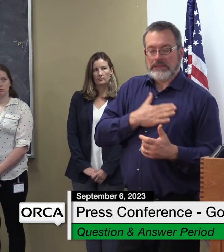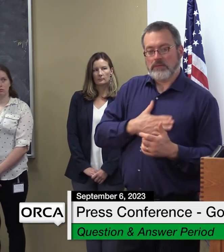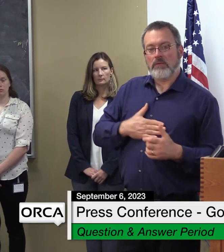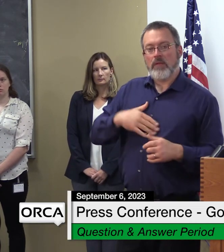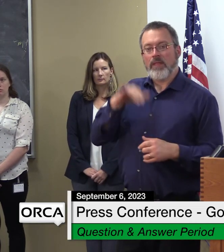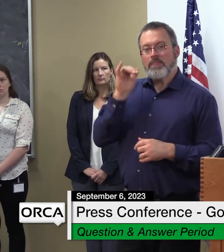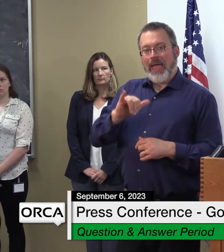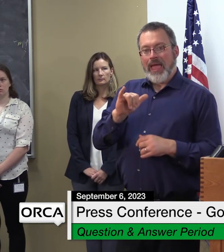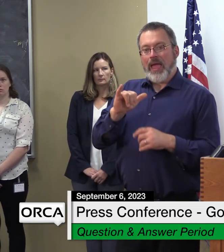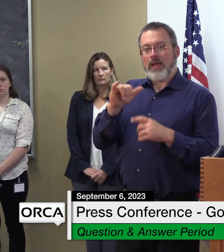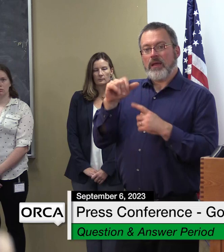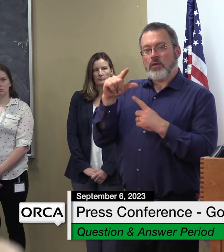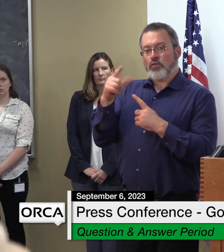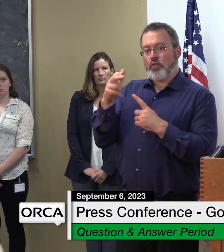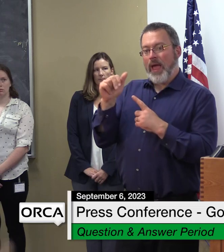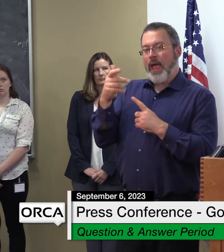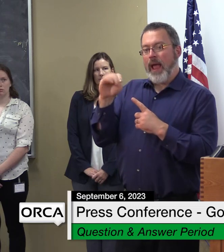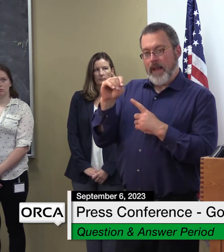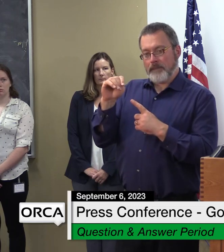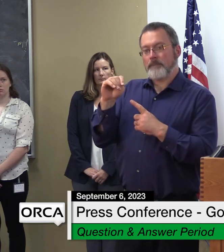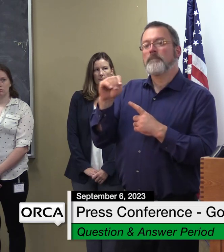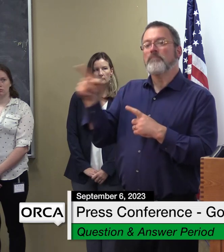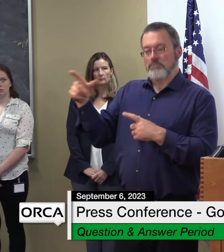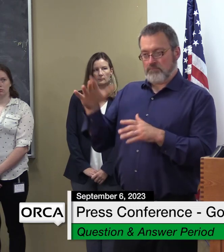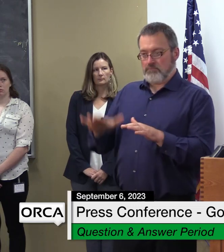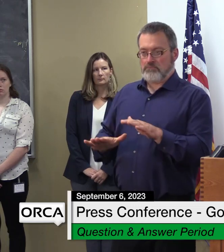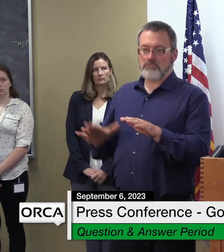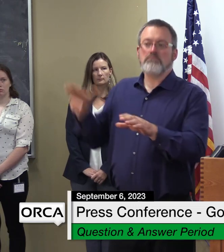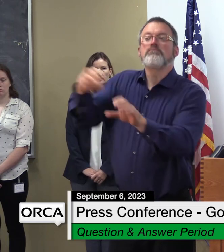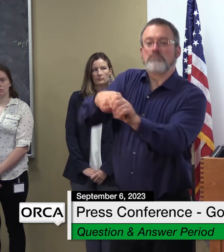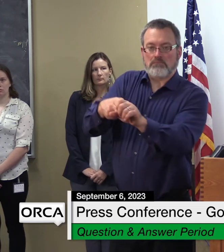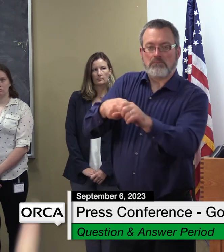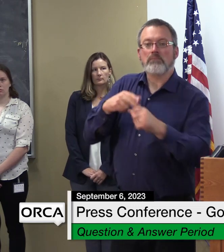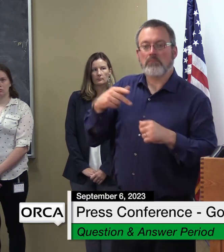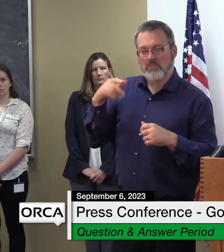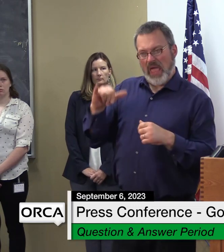for Bram to step forward and accept this position as the